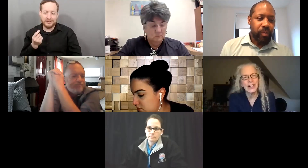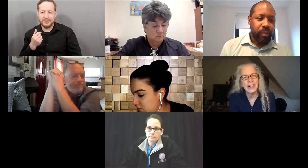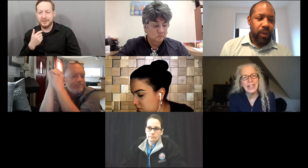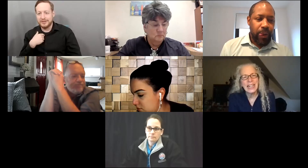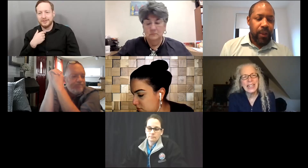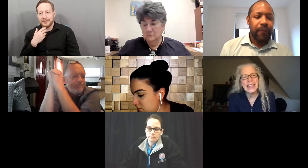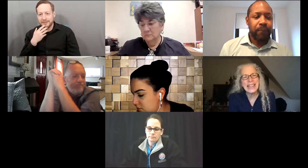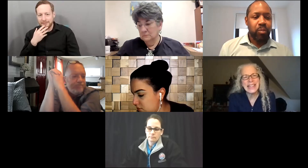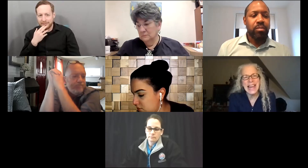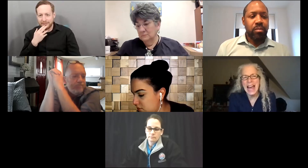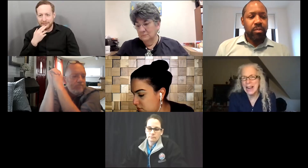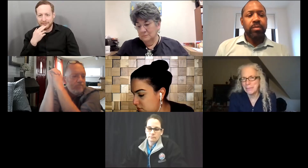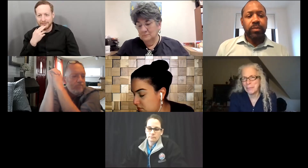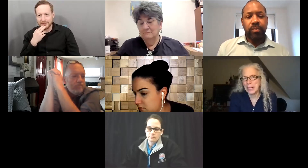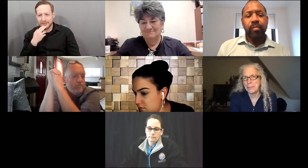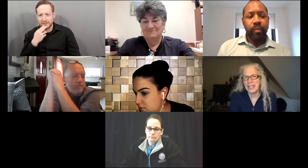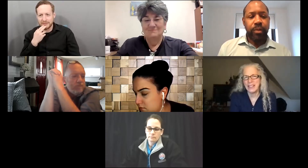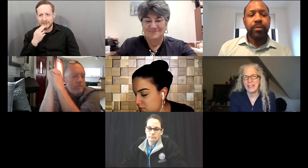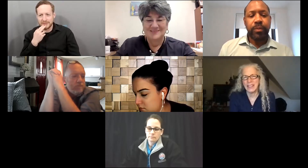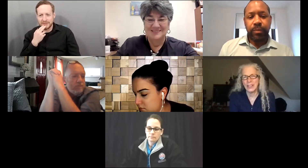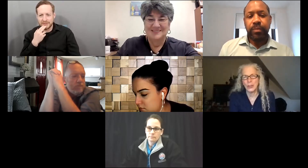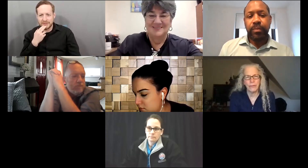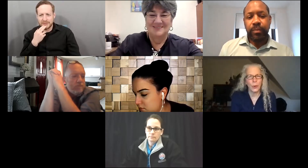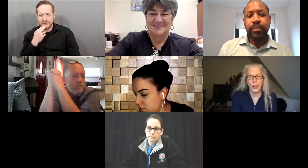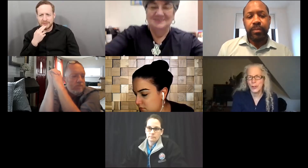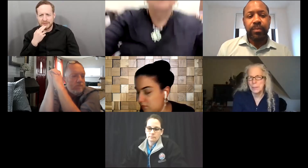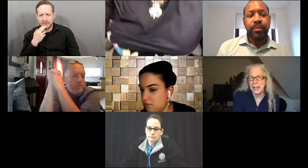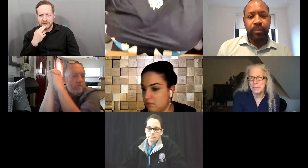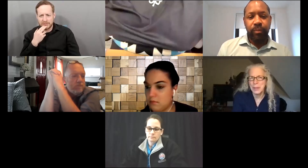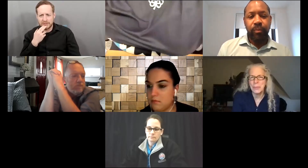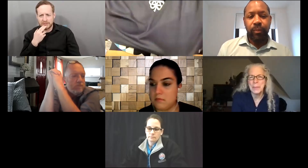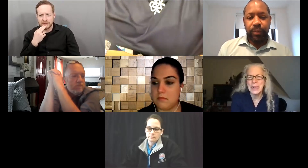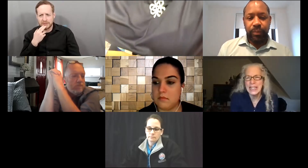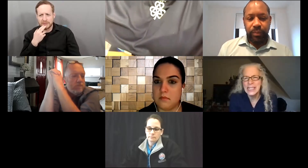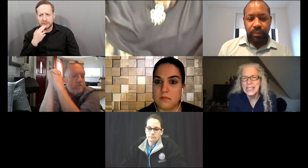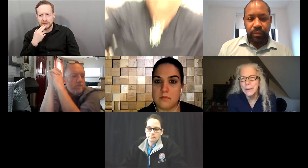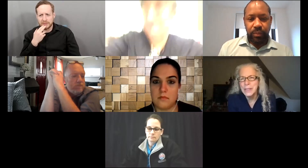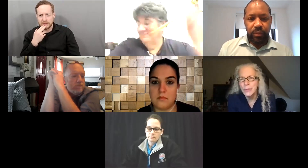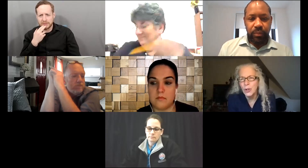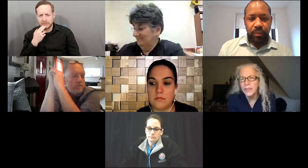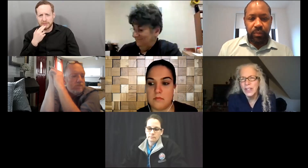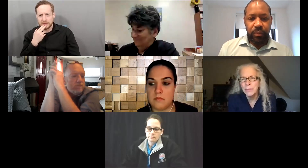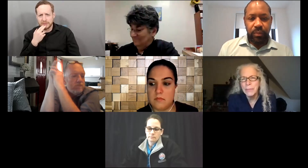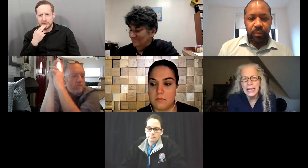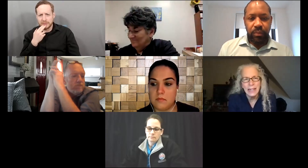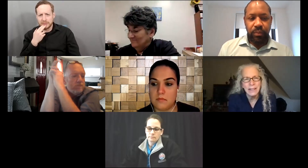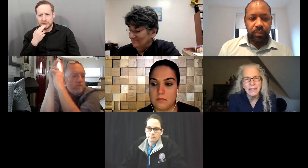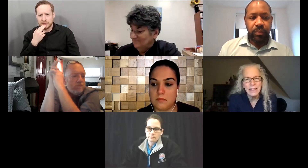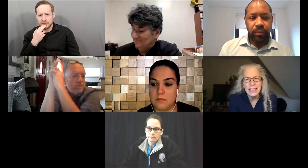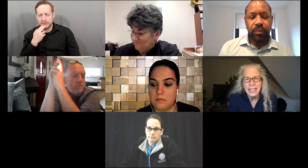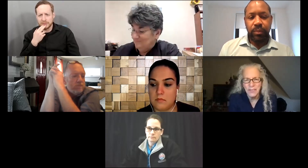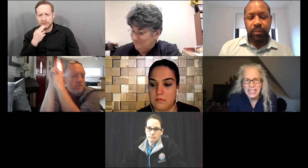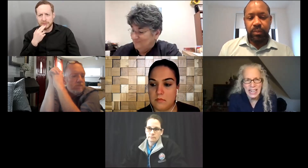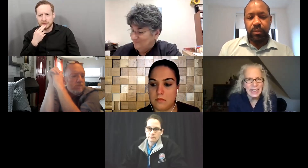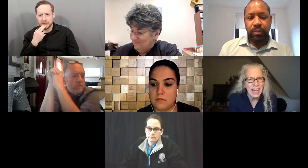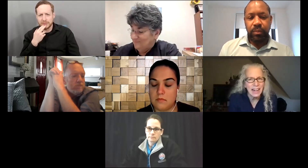here, that might be a little too forward or something, but it might be nice to set up some sort of a meeting